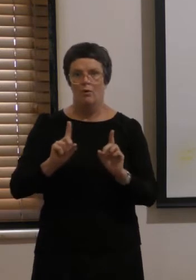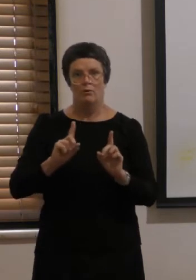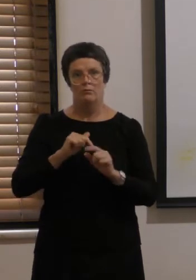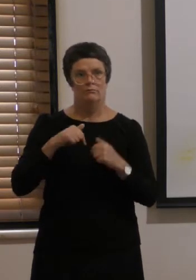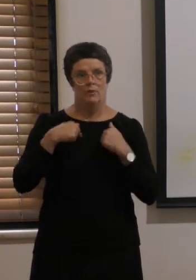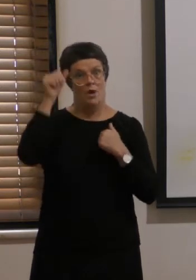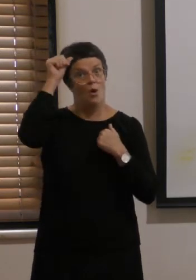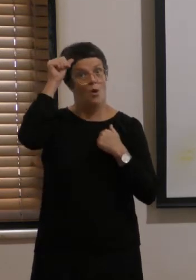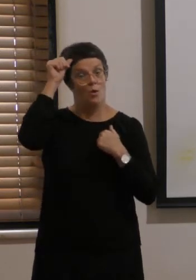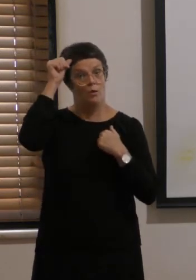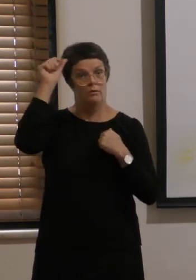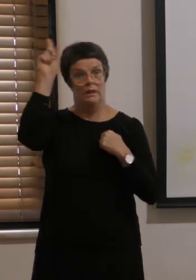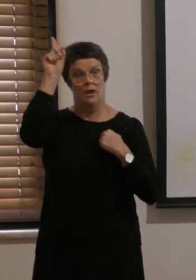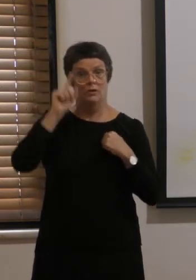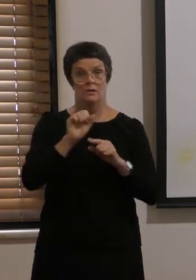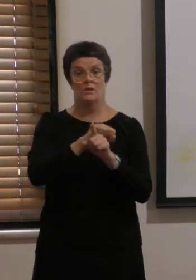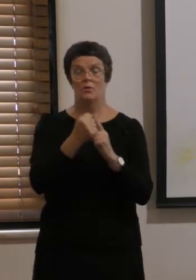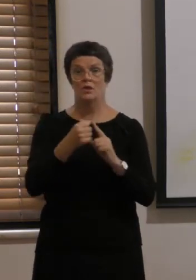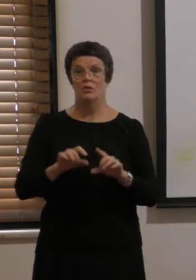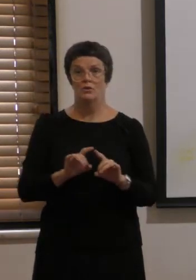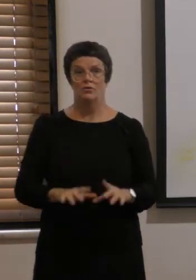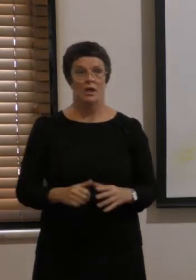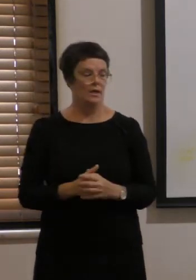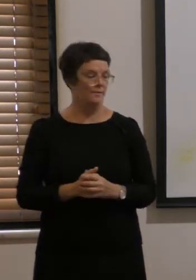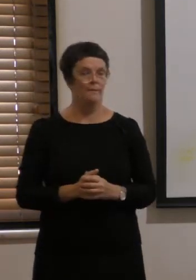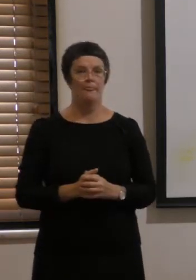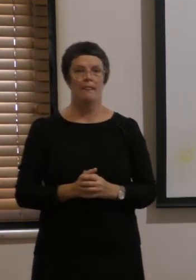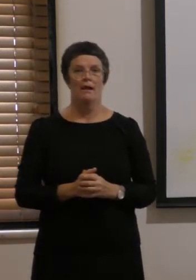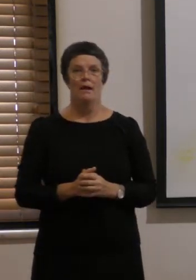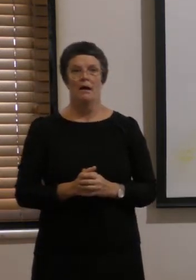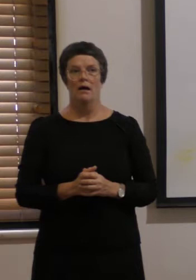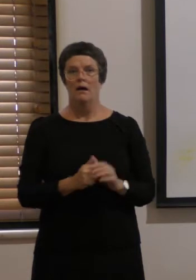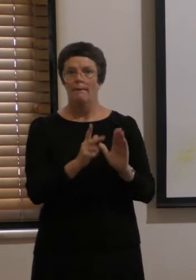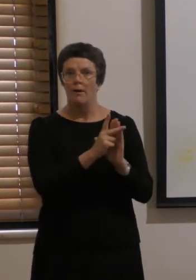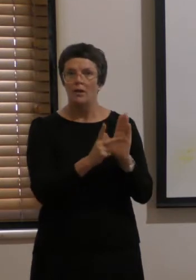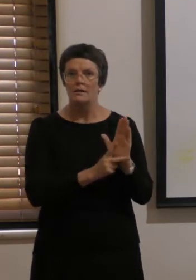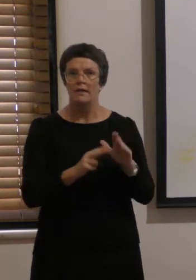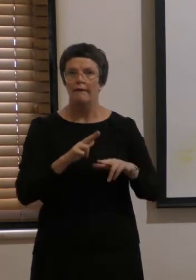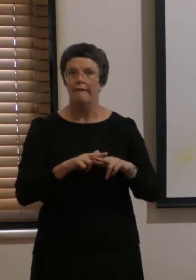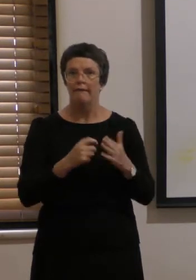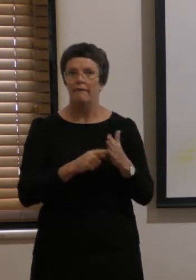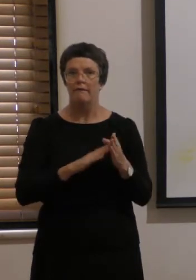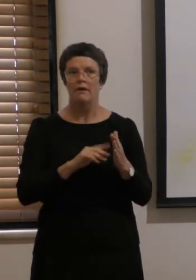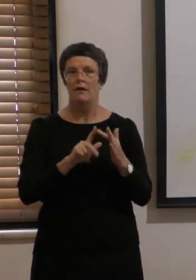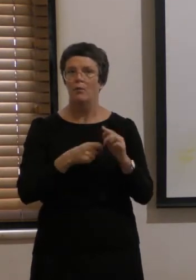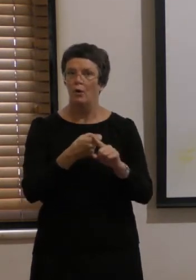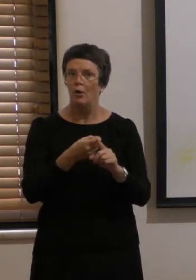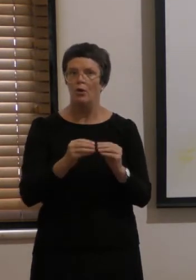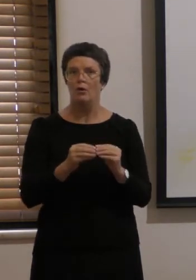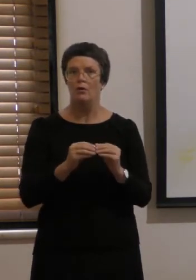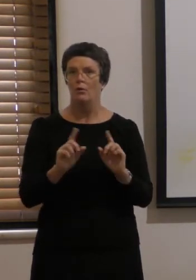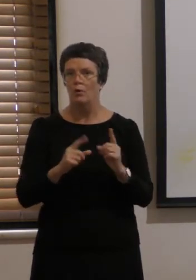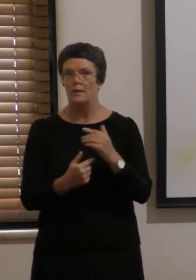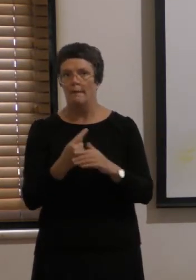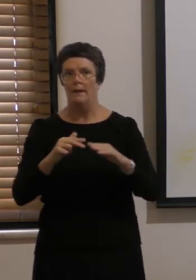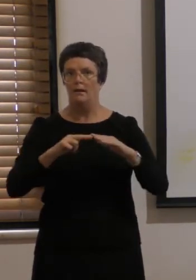Go through, and it won't take long, I can tell you, the policy frameworks and the major initiatives that are happening nationally. I've got